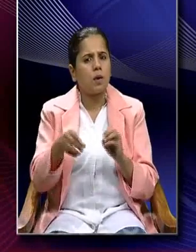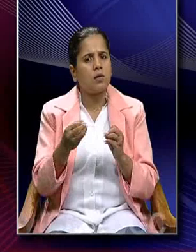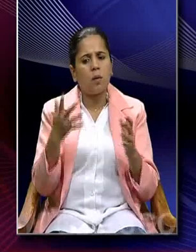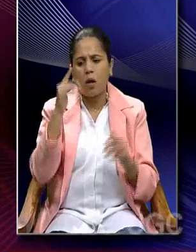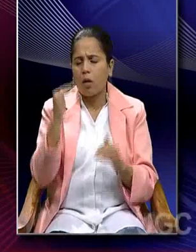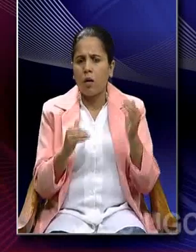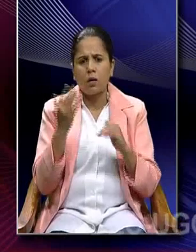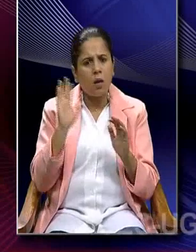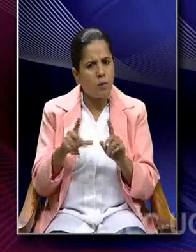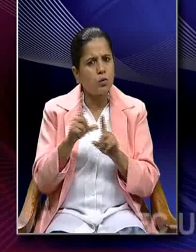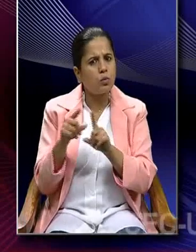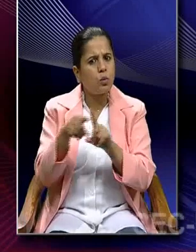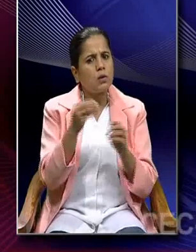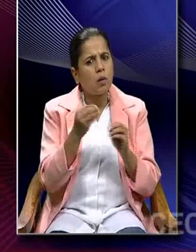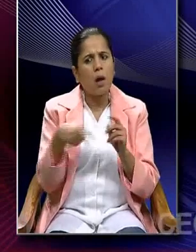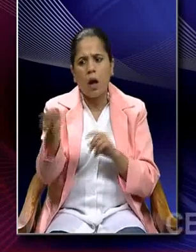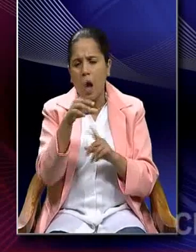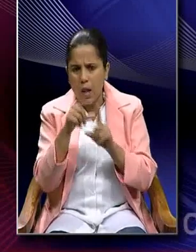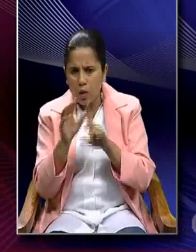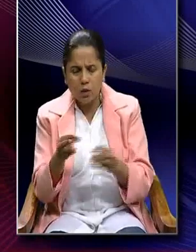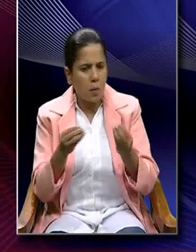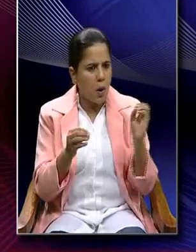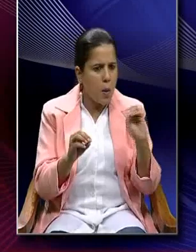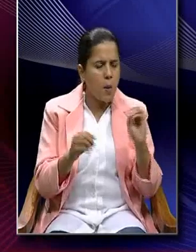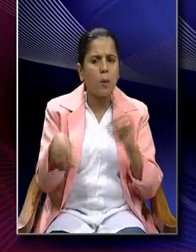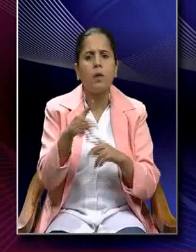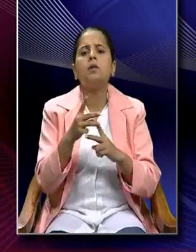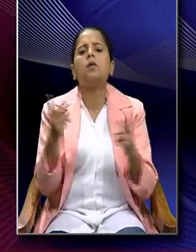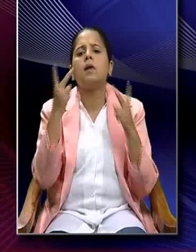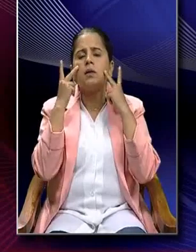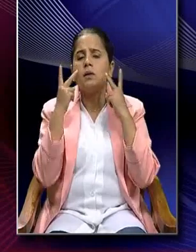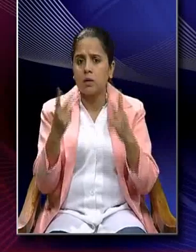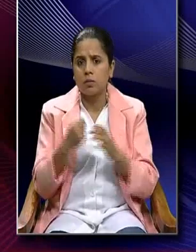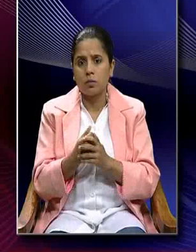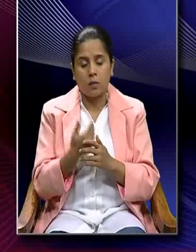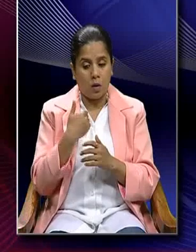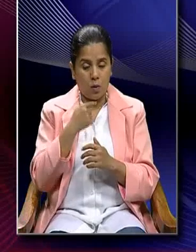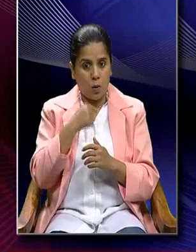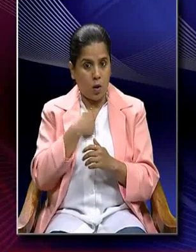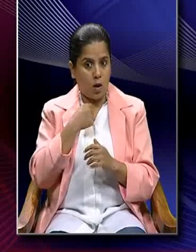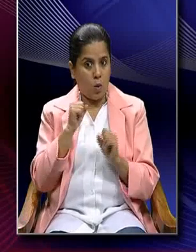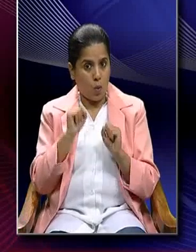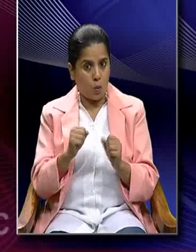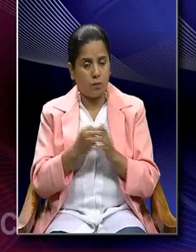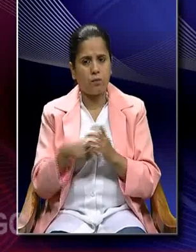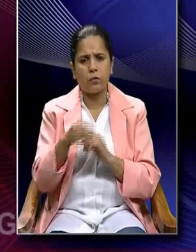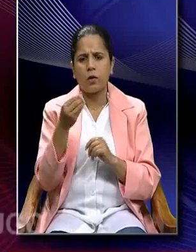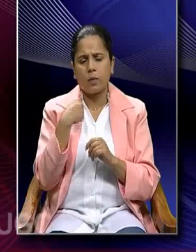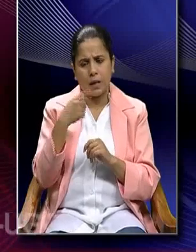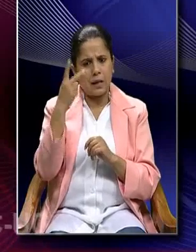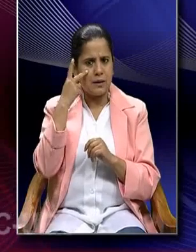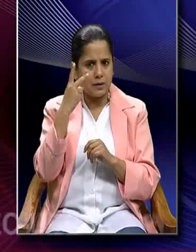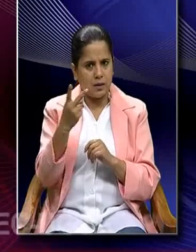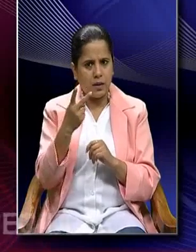unequally practiced in our society. So when we had a particular kind